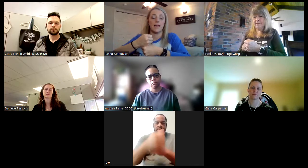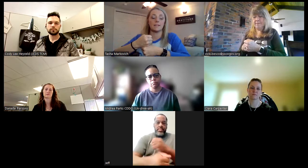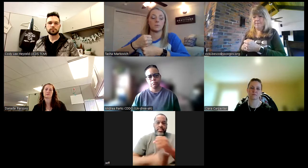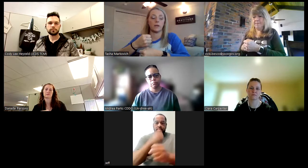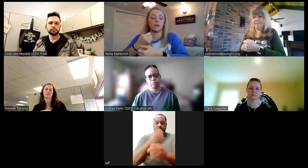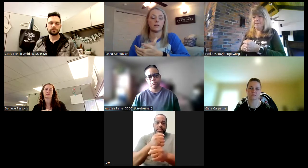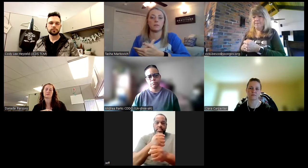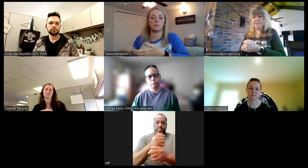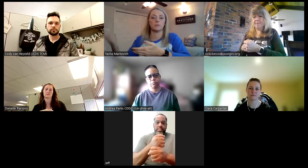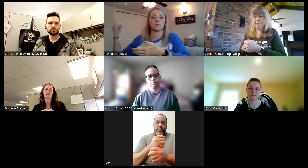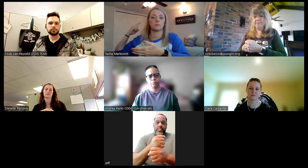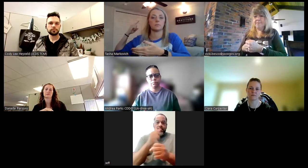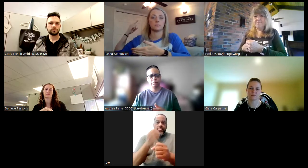Last week,